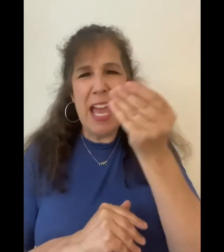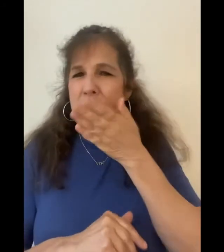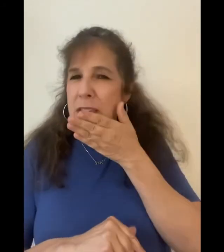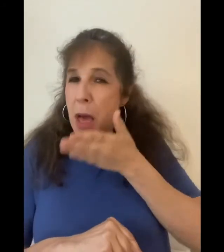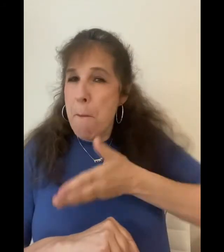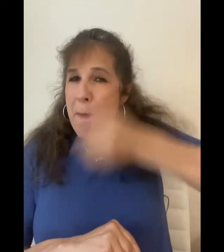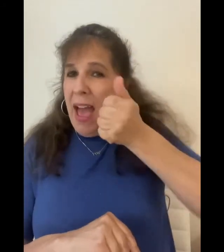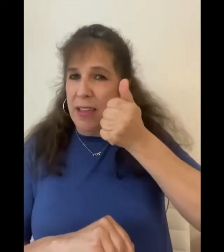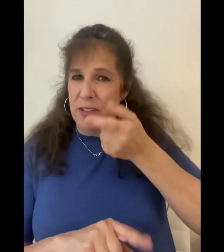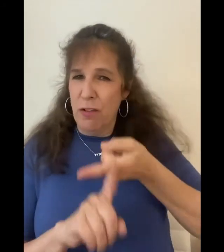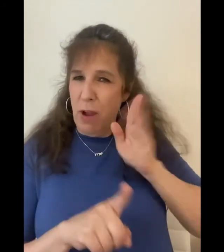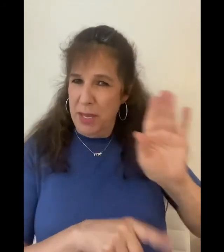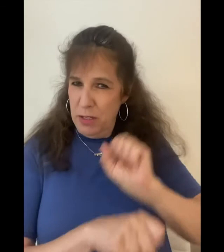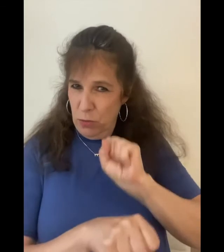very best of the sheep.